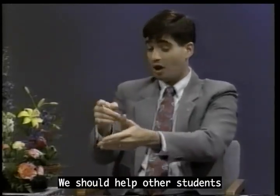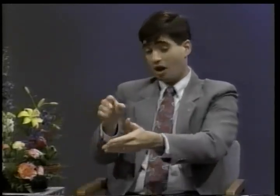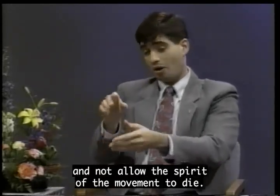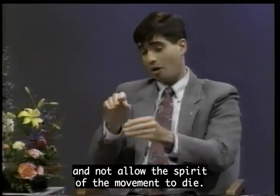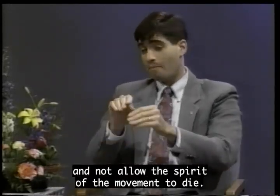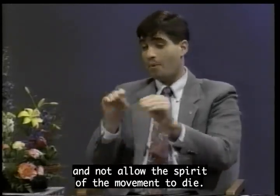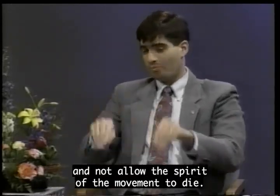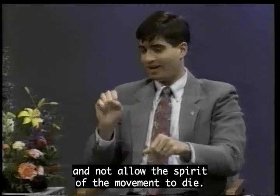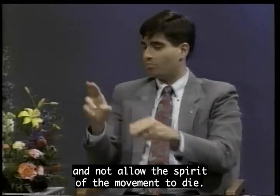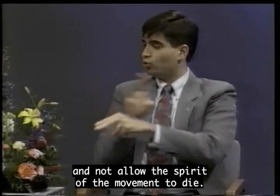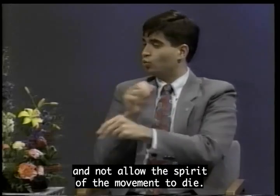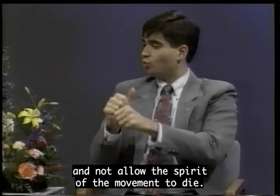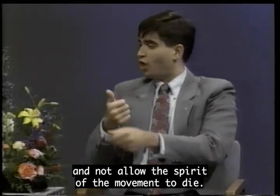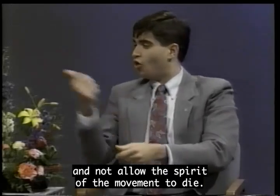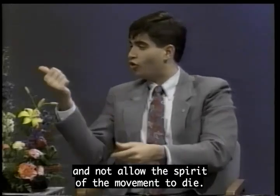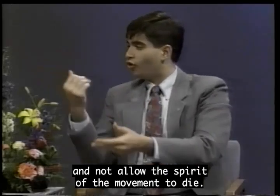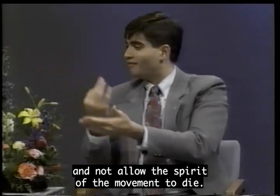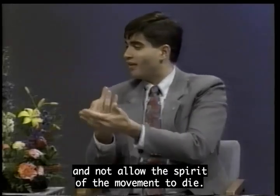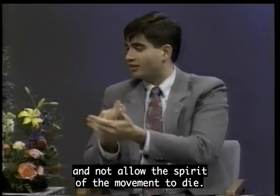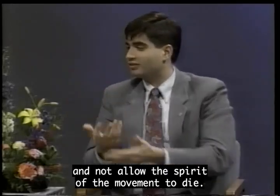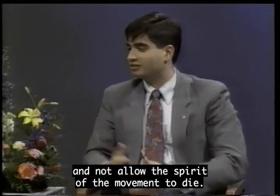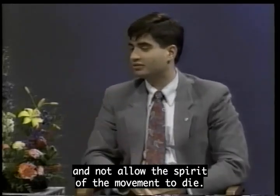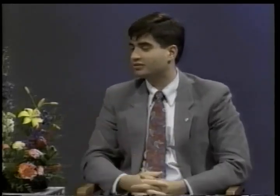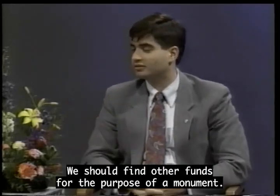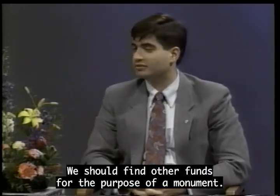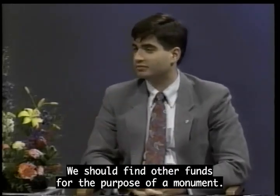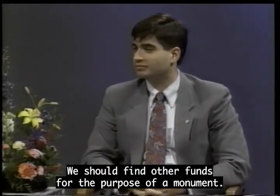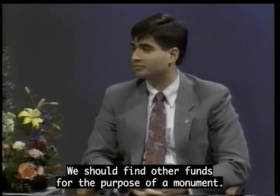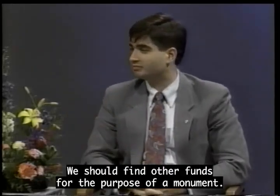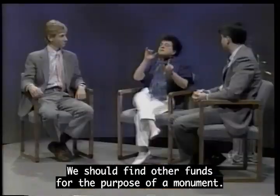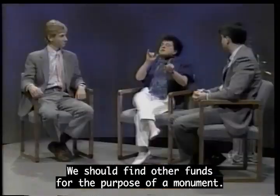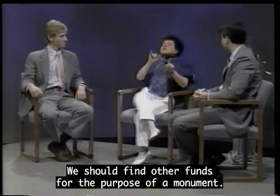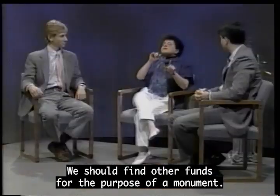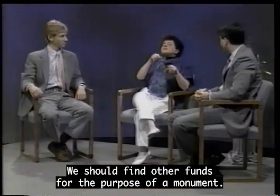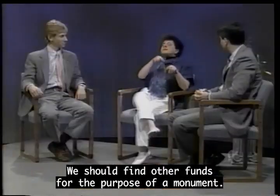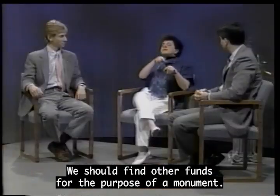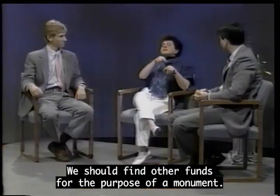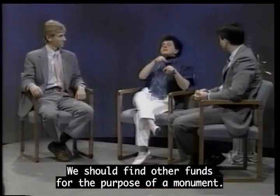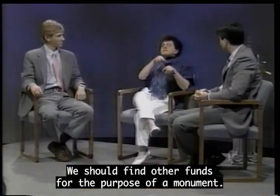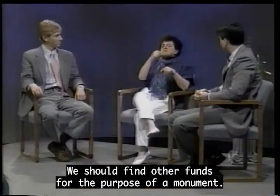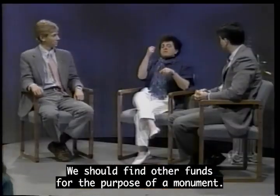not allow the spirit of the movement to die. And we should find other funds for the purpose of a monument.